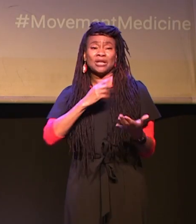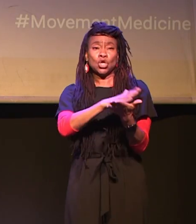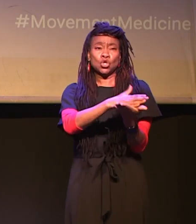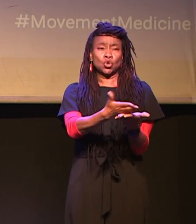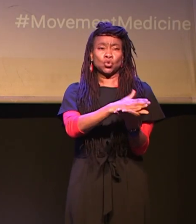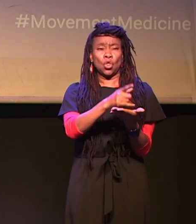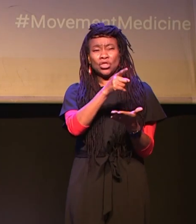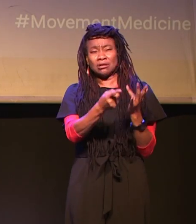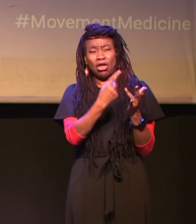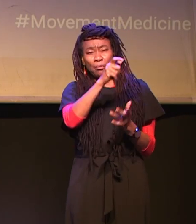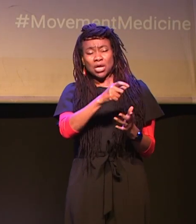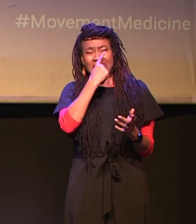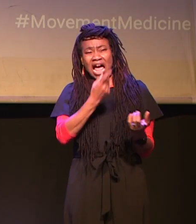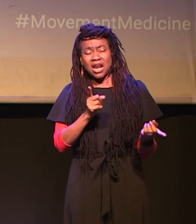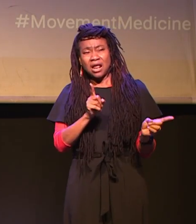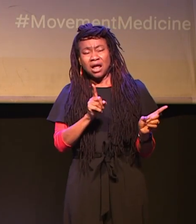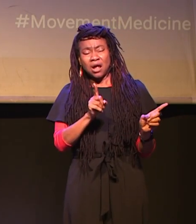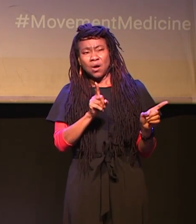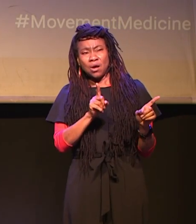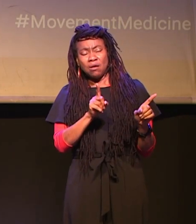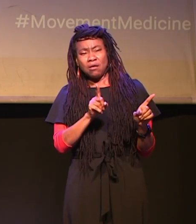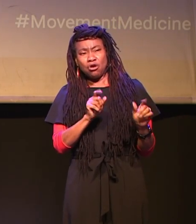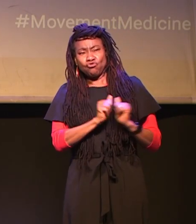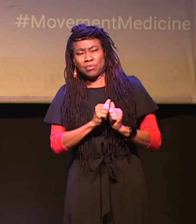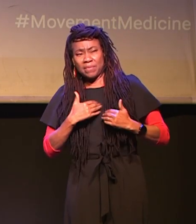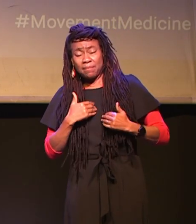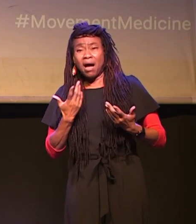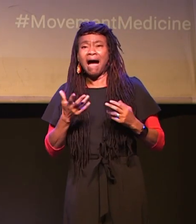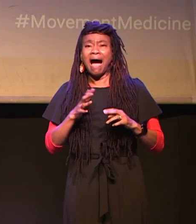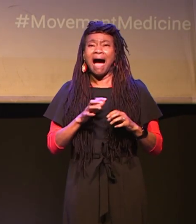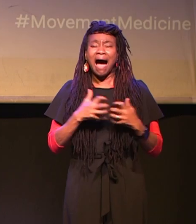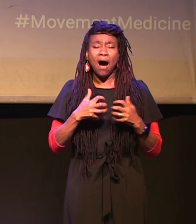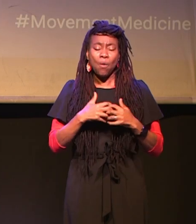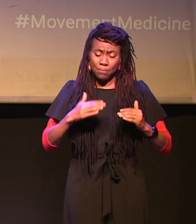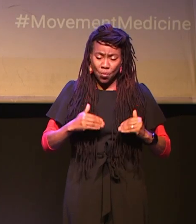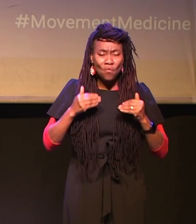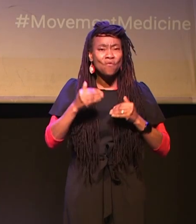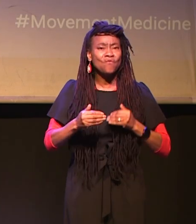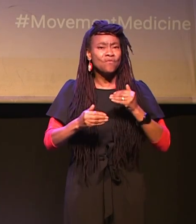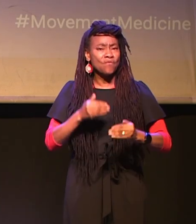can come with me, right? But then how do we move forward if one person or one kind of